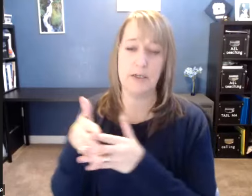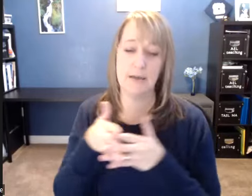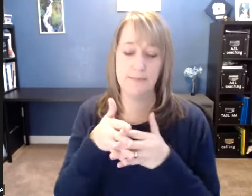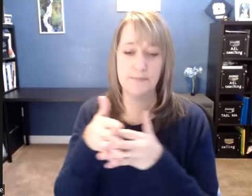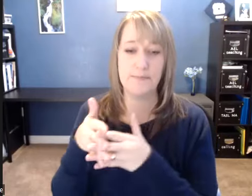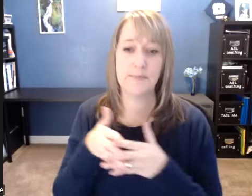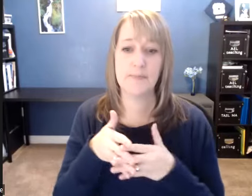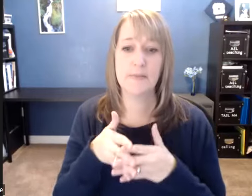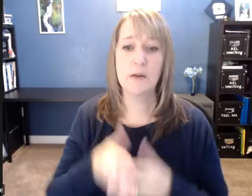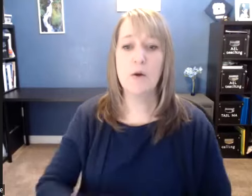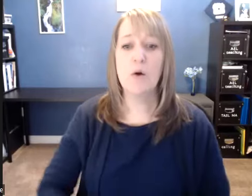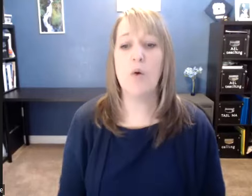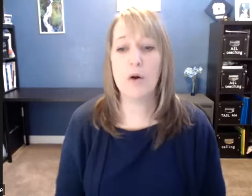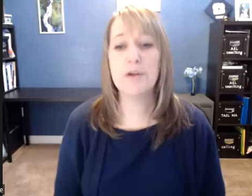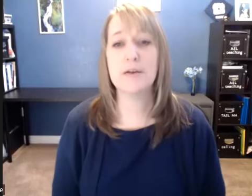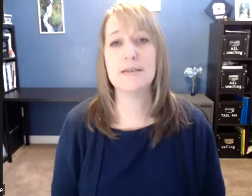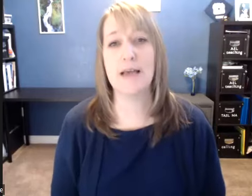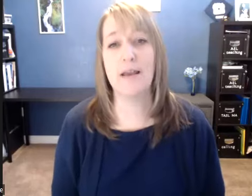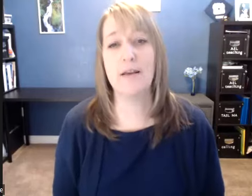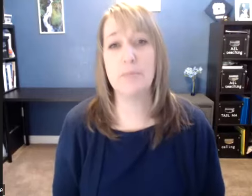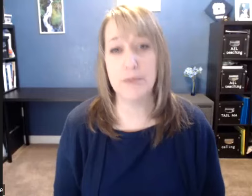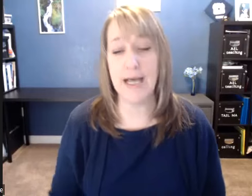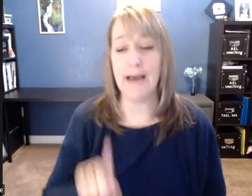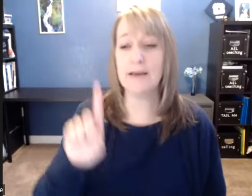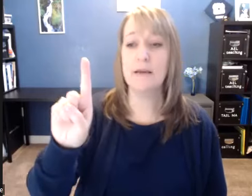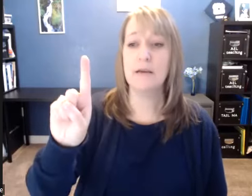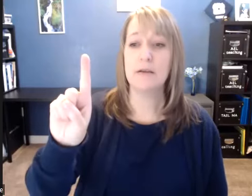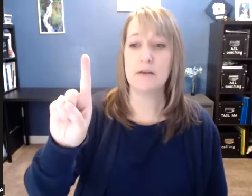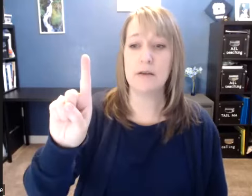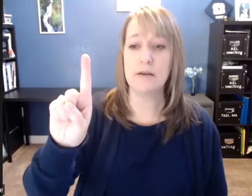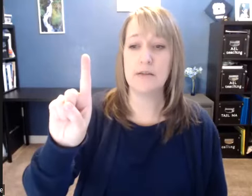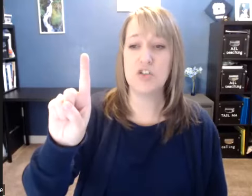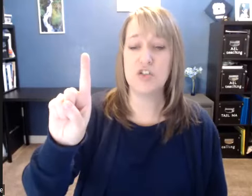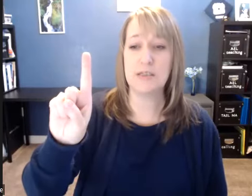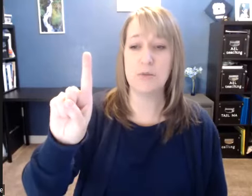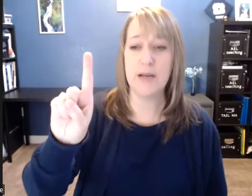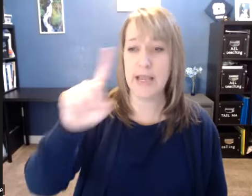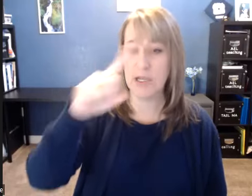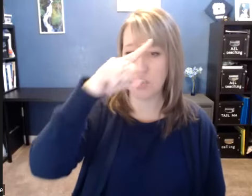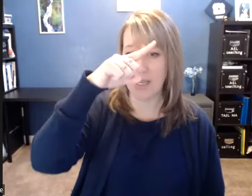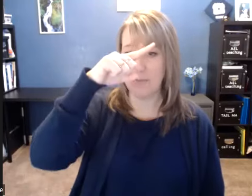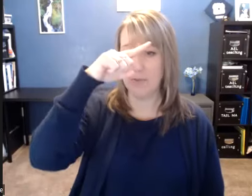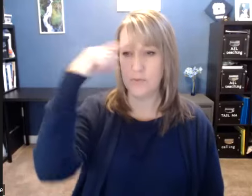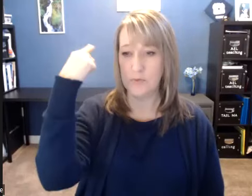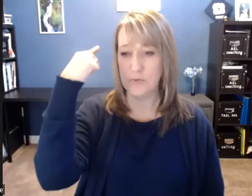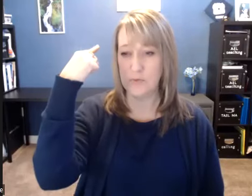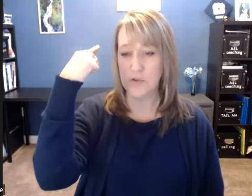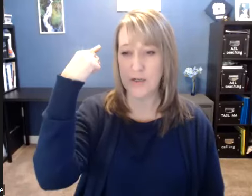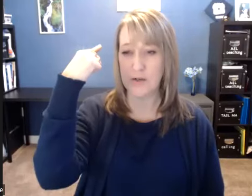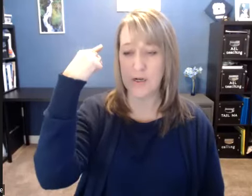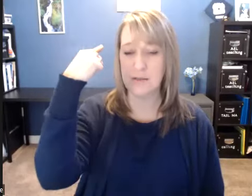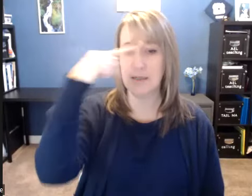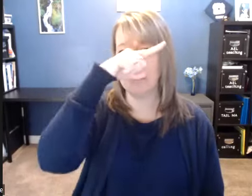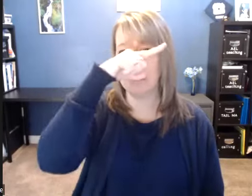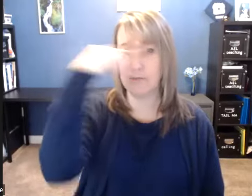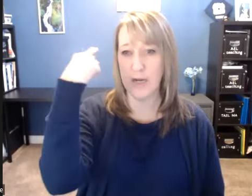American. Or you could sign black. It's just the one hand shape straight across like your